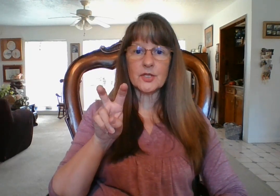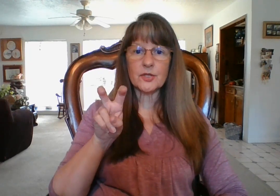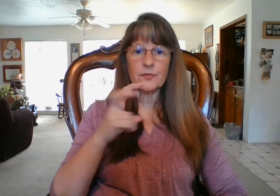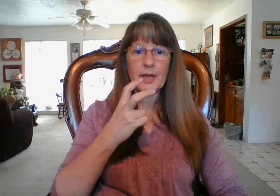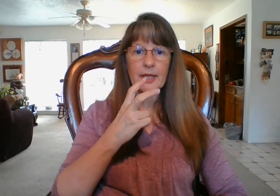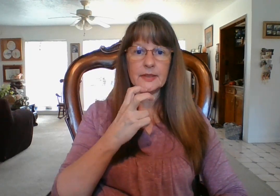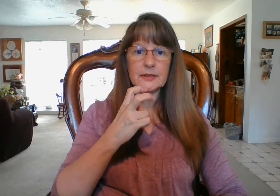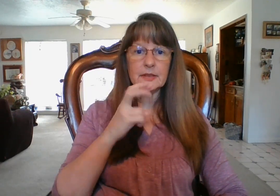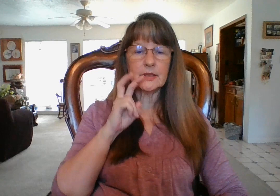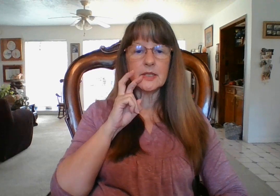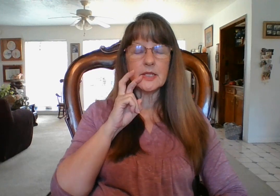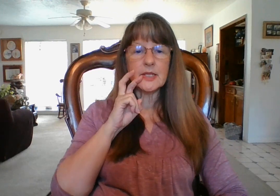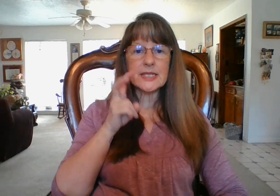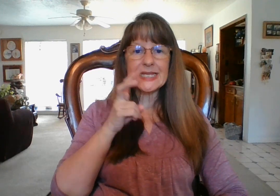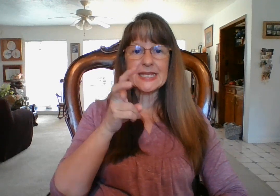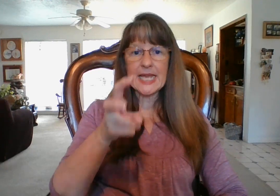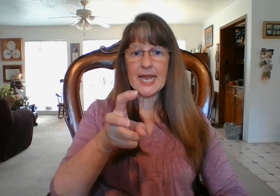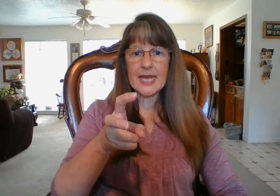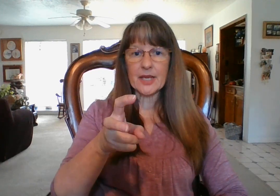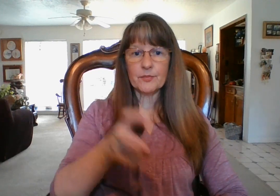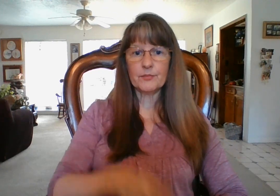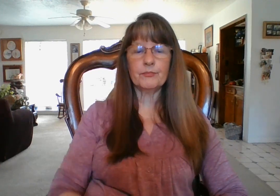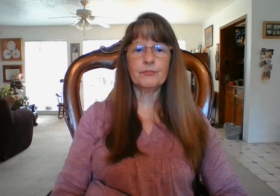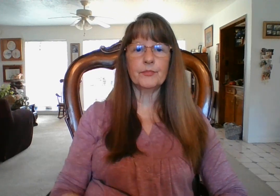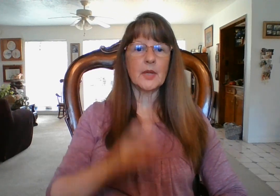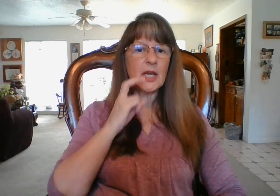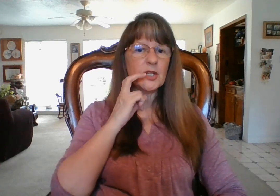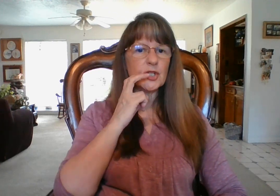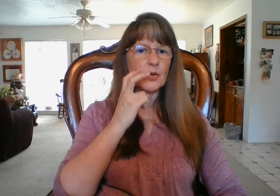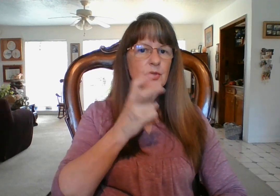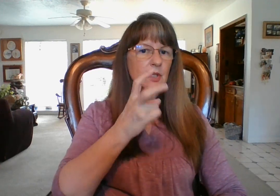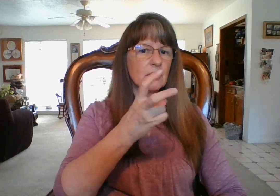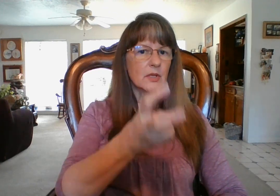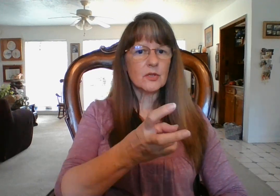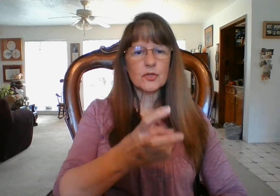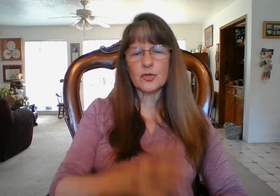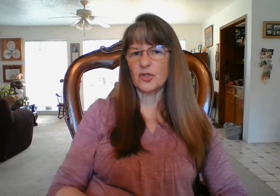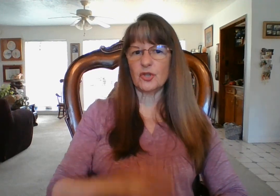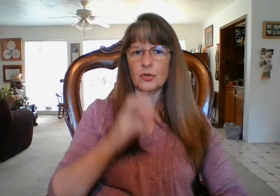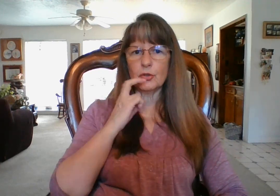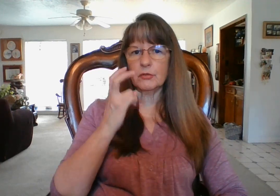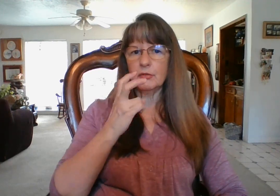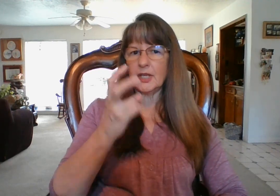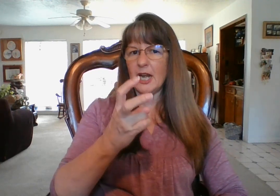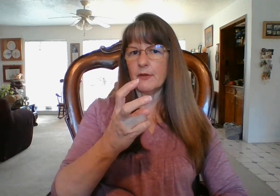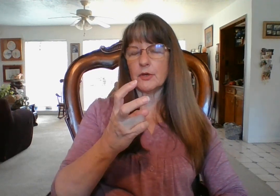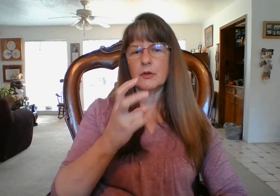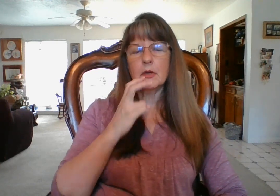their fangs. Snake. And it just goes in a circular, kind of a,